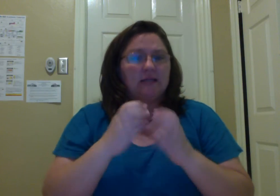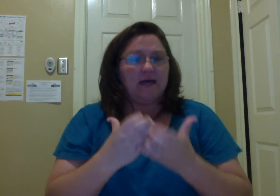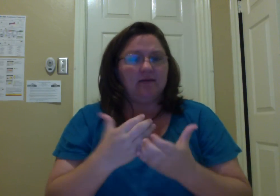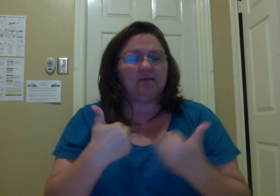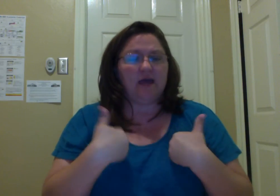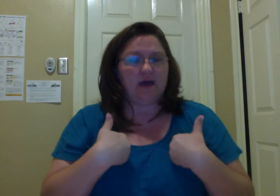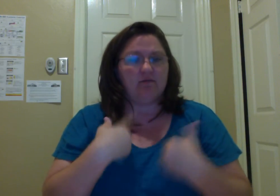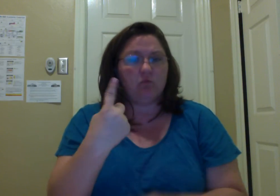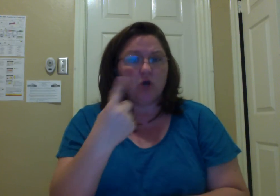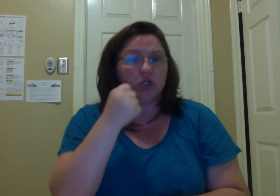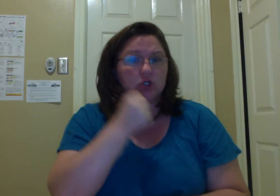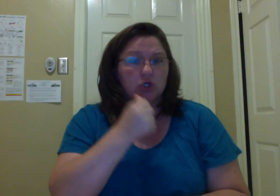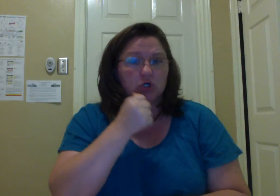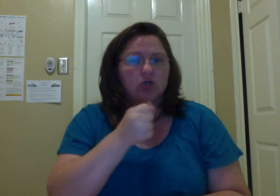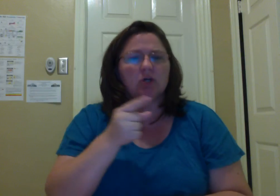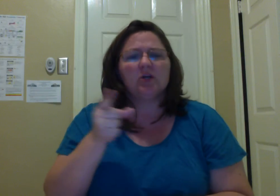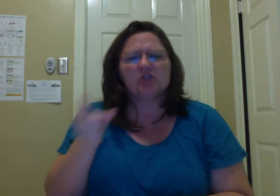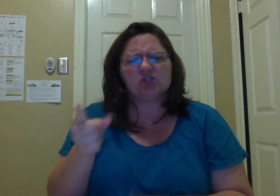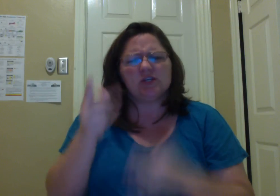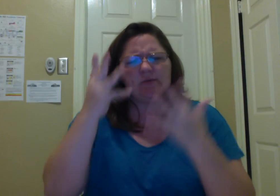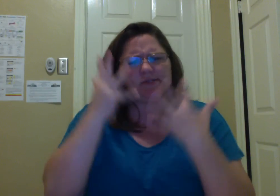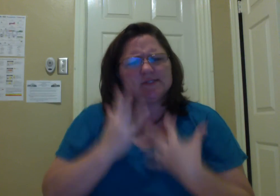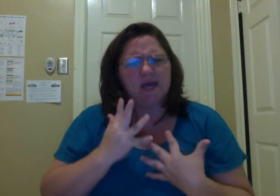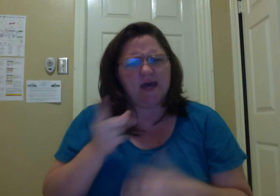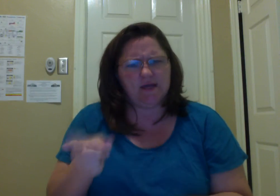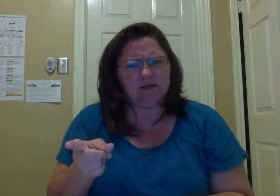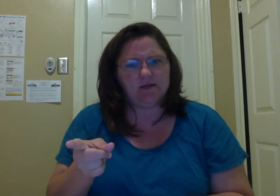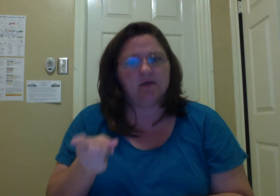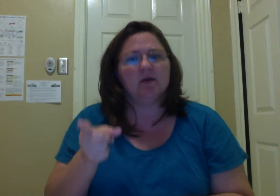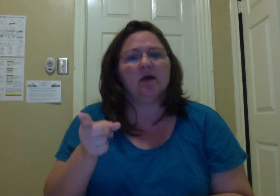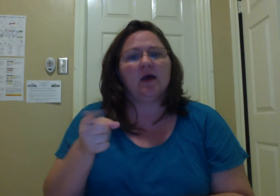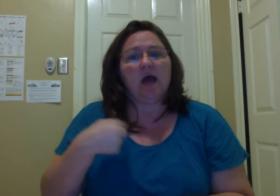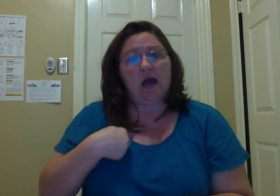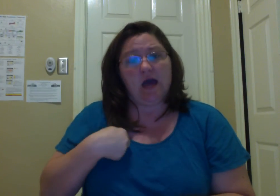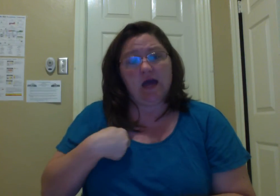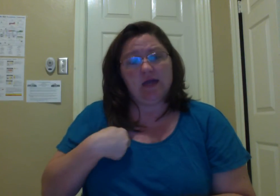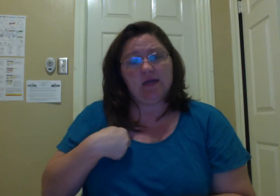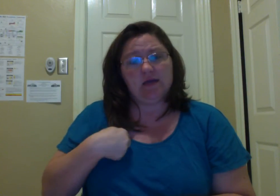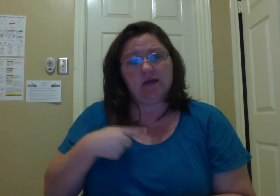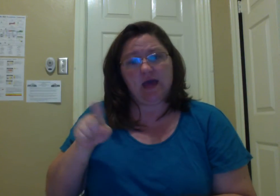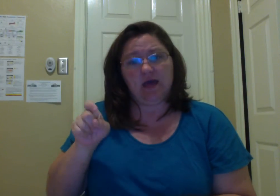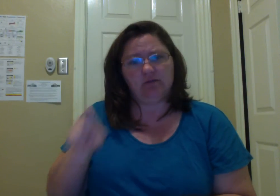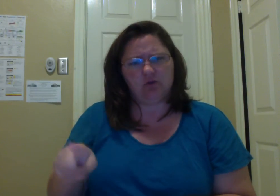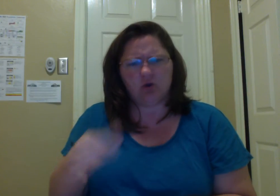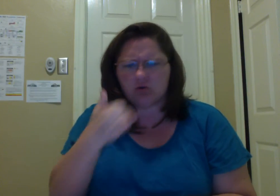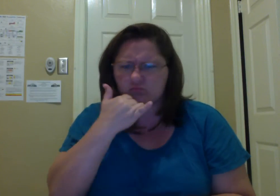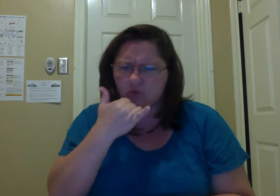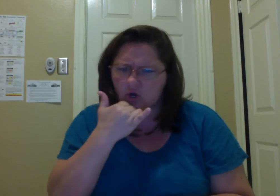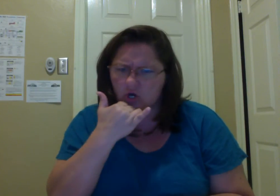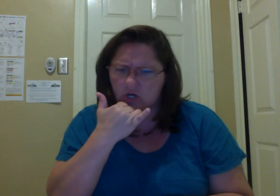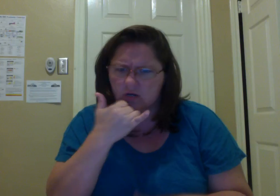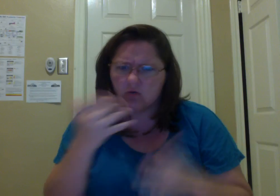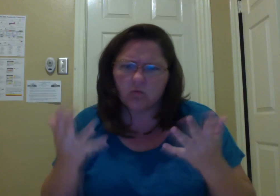class have one girl. She was sad. I asked her, wrong,